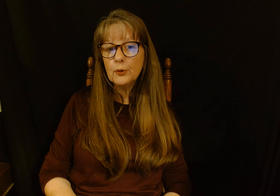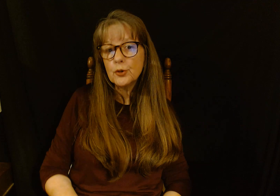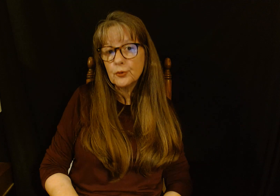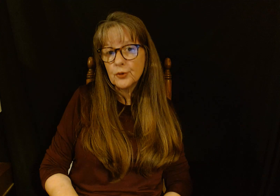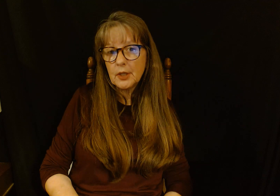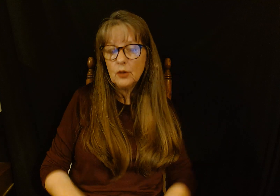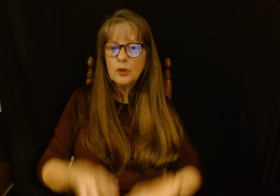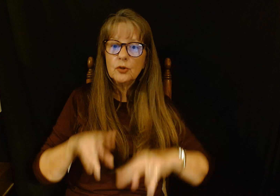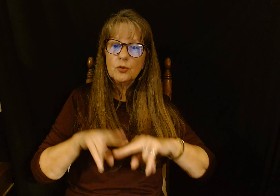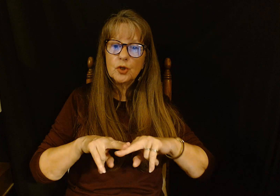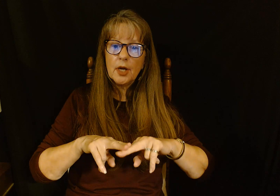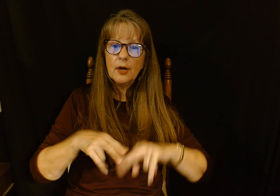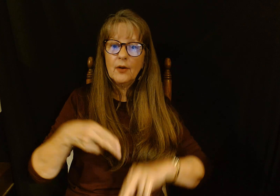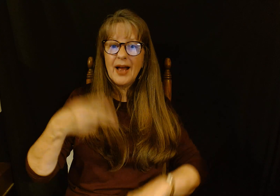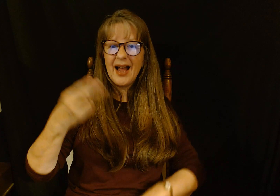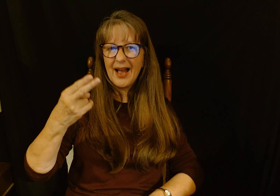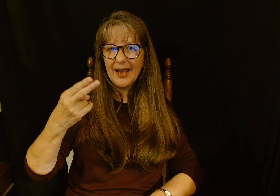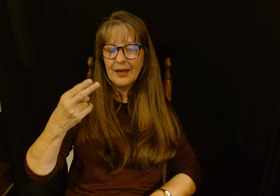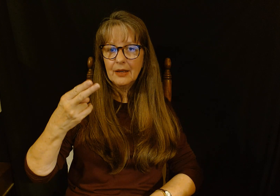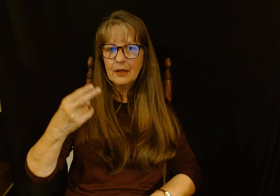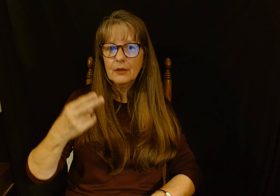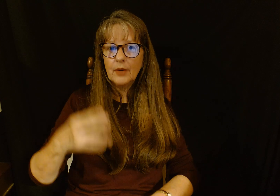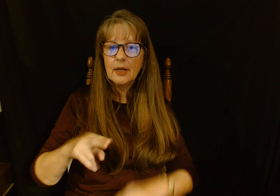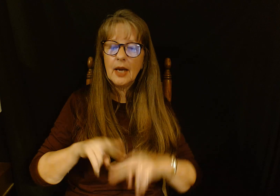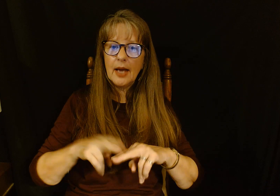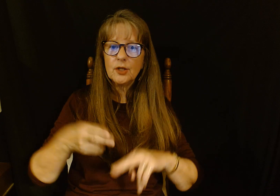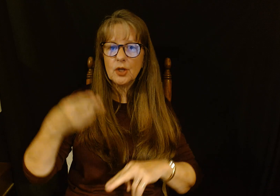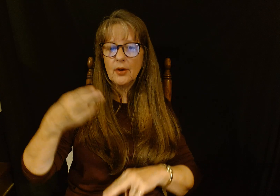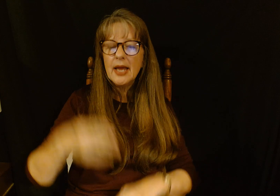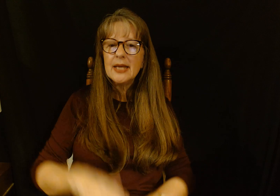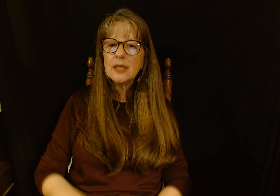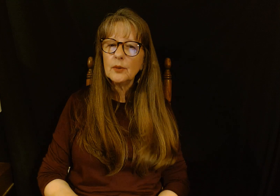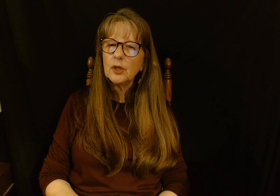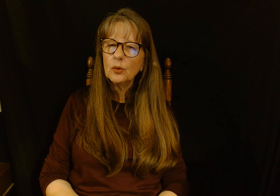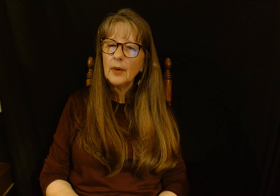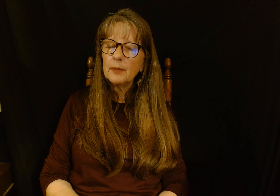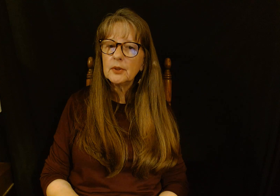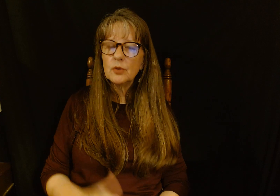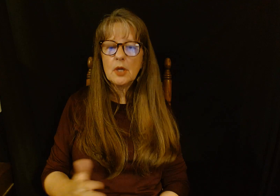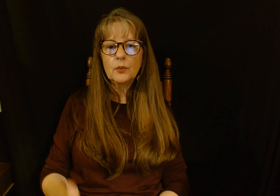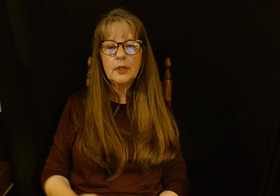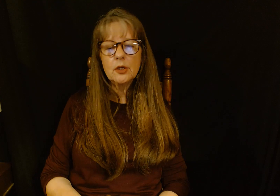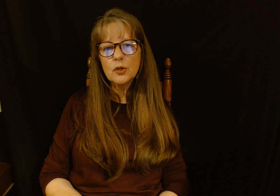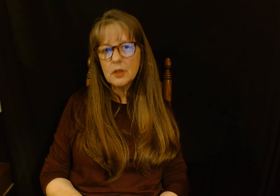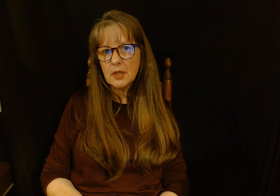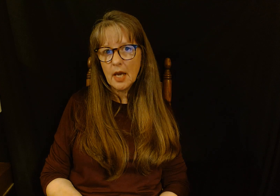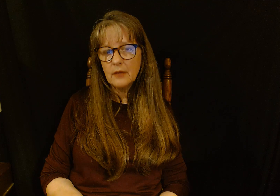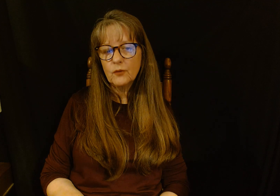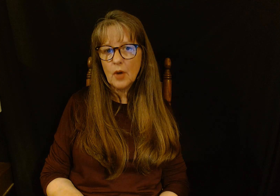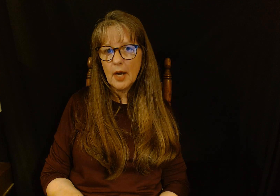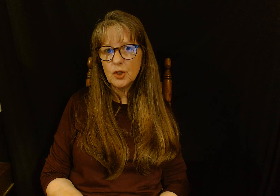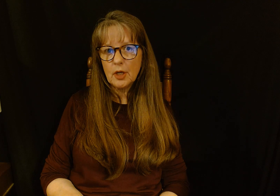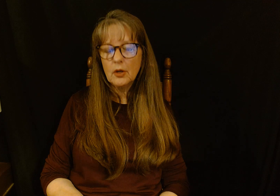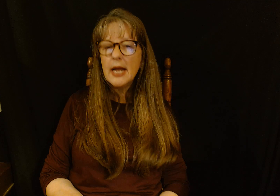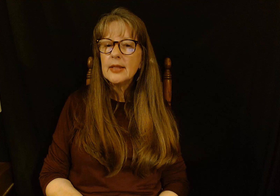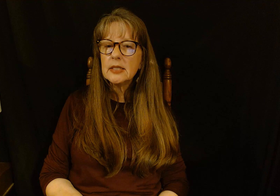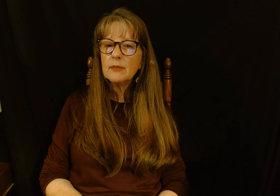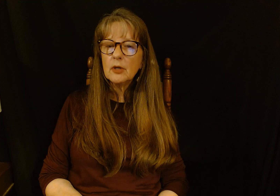booster seat, you could do chair high, right? A high chair. It's not really correct, but there's not really a good sign for high chair. The same thing